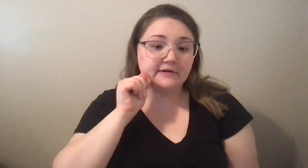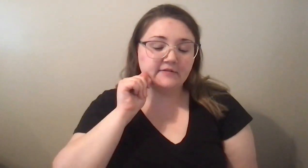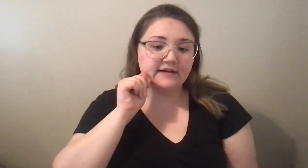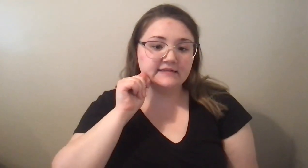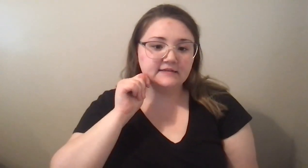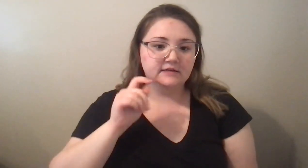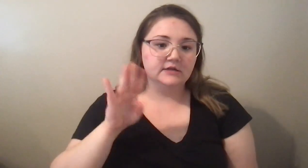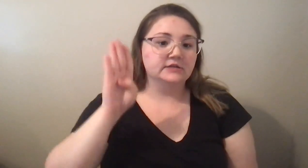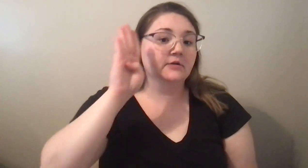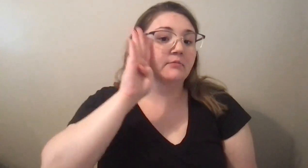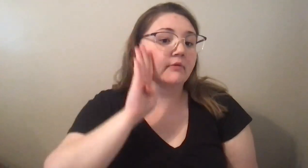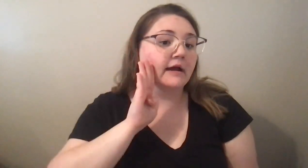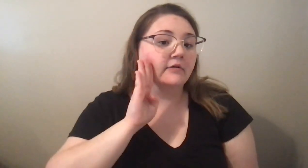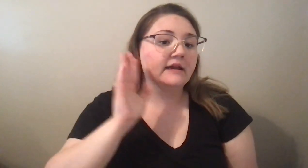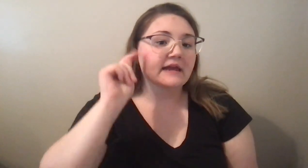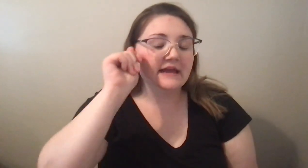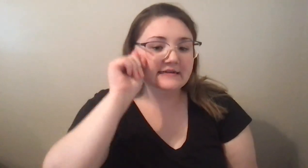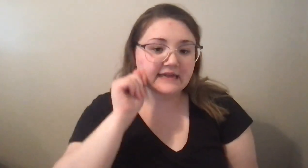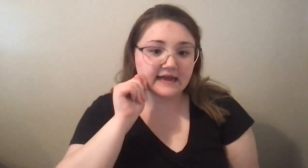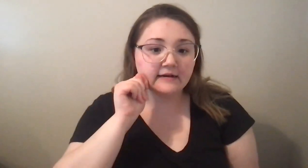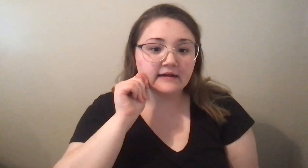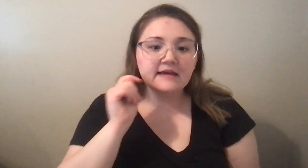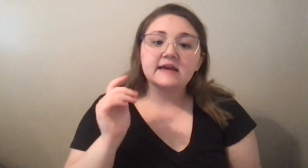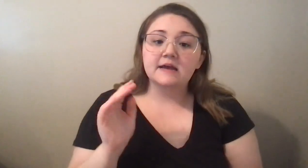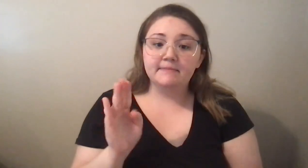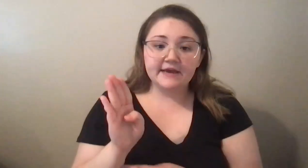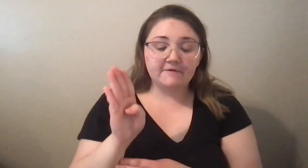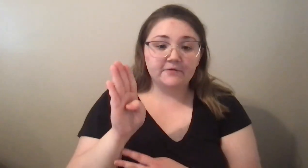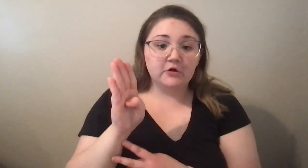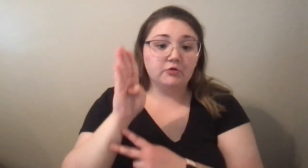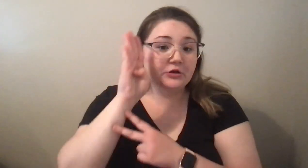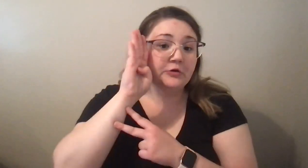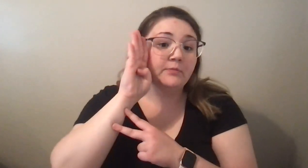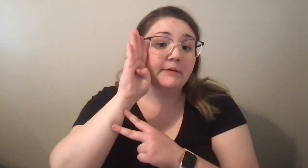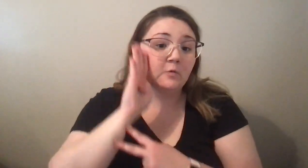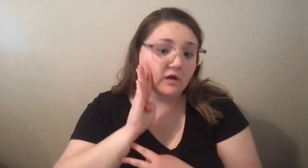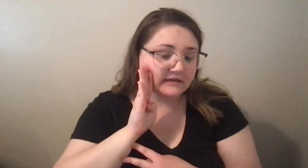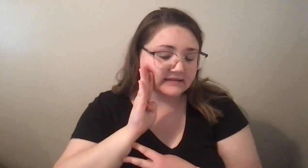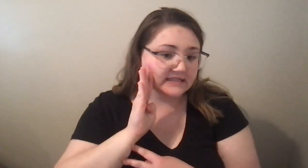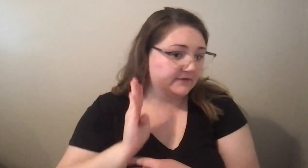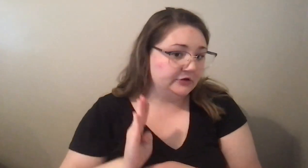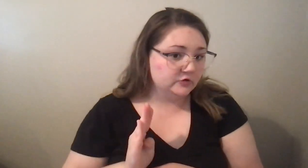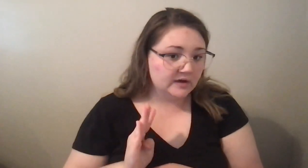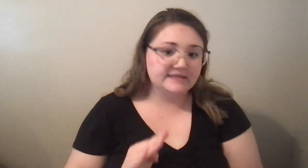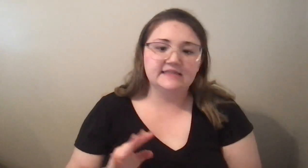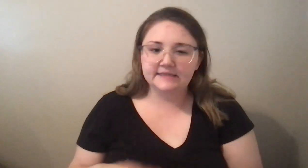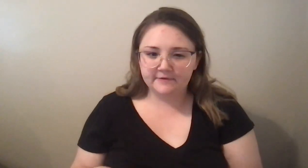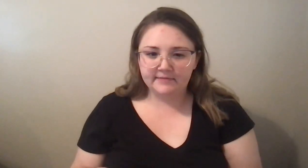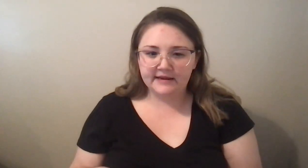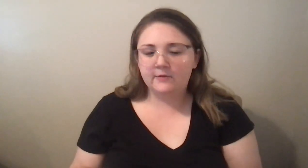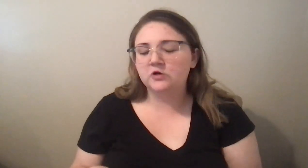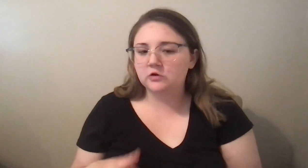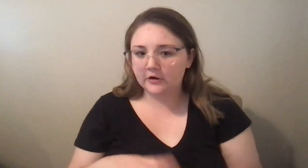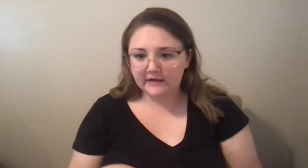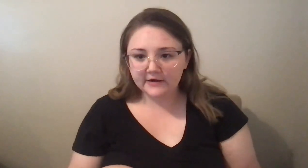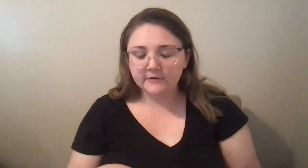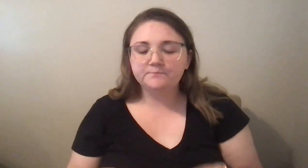a T down your face. So brown and tan. And be careful to only do B once, because if you do it twice, that's a different meaning, which we'll learn